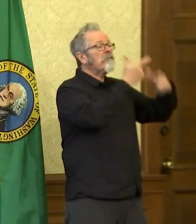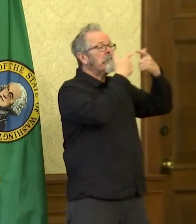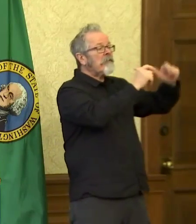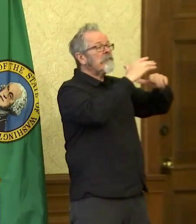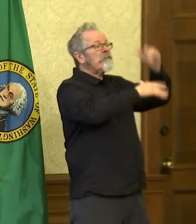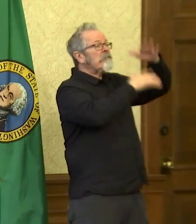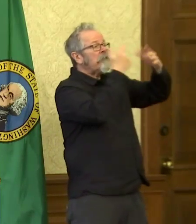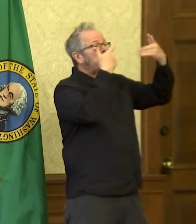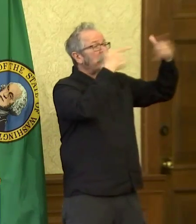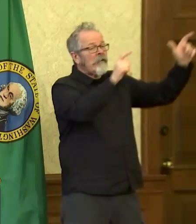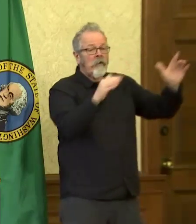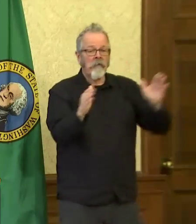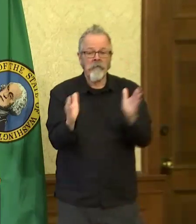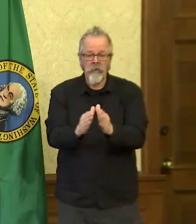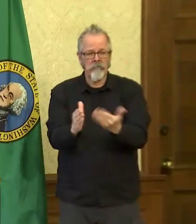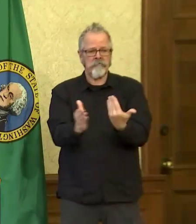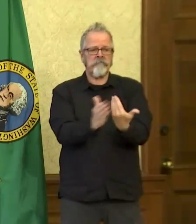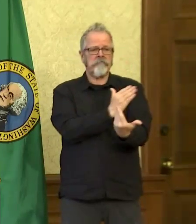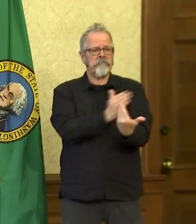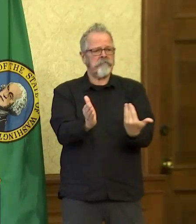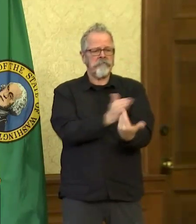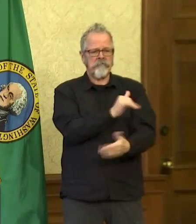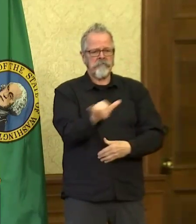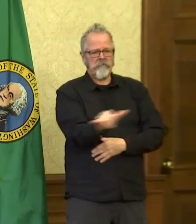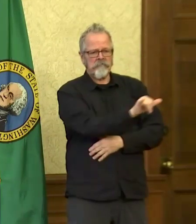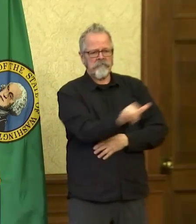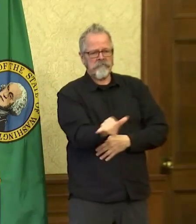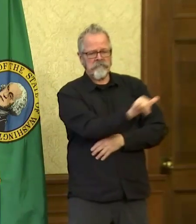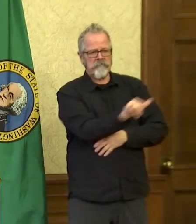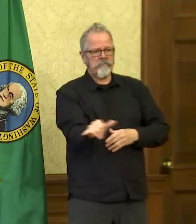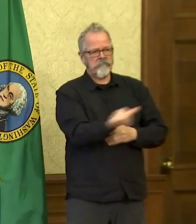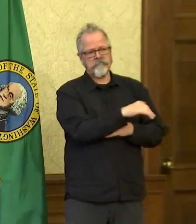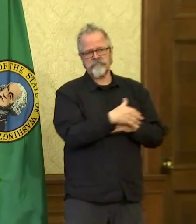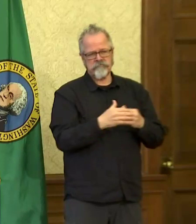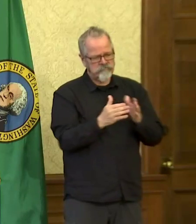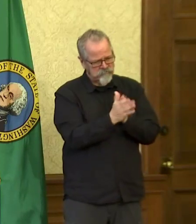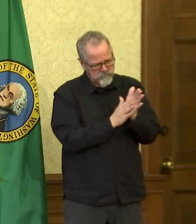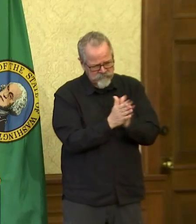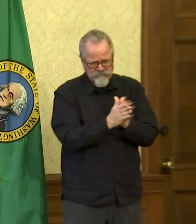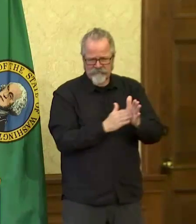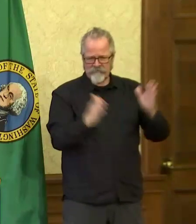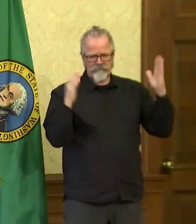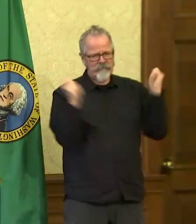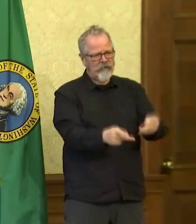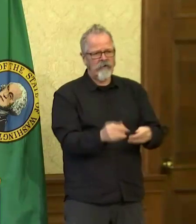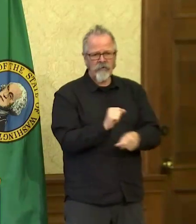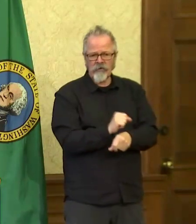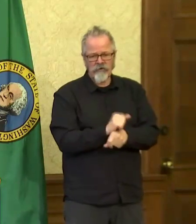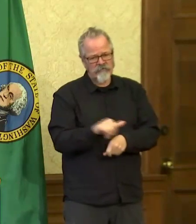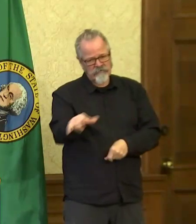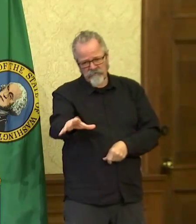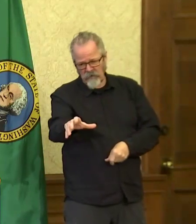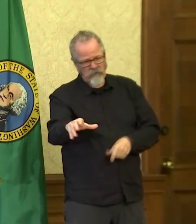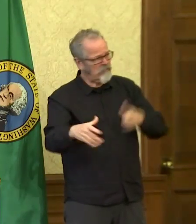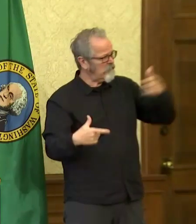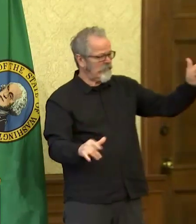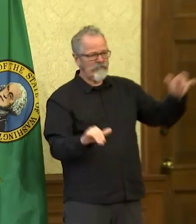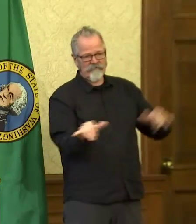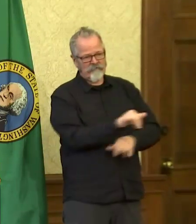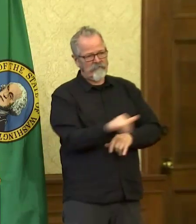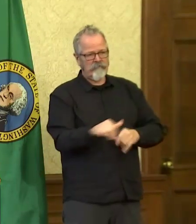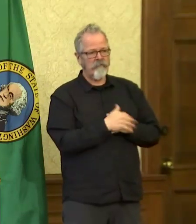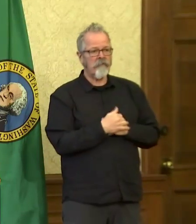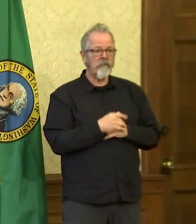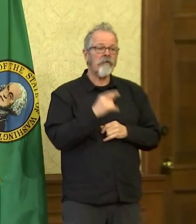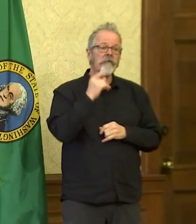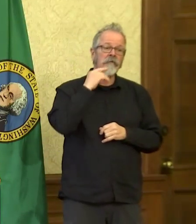back because we do have a housing shortfall in this state, a housing crisis in supply that we're eager to get back to addressing. There